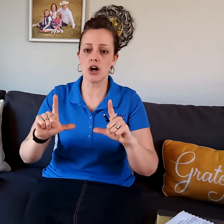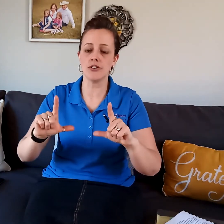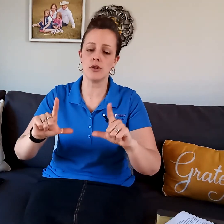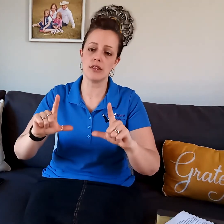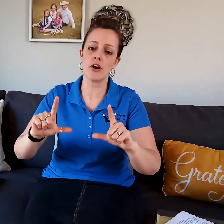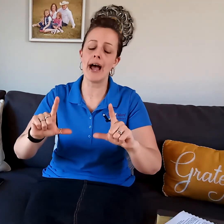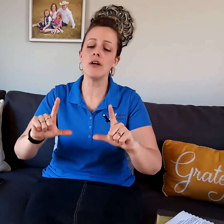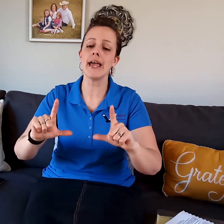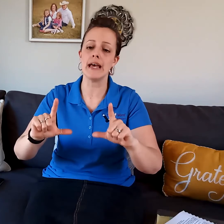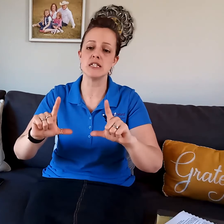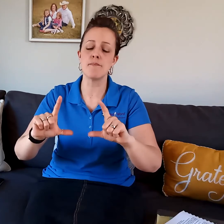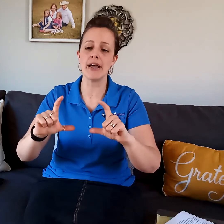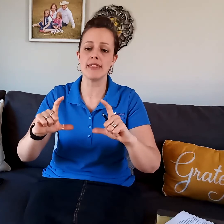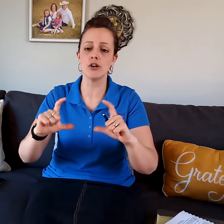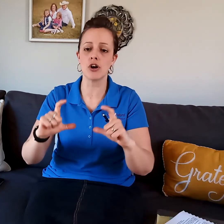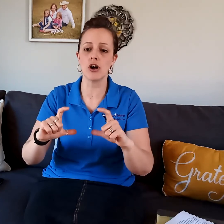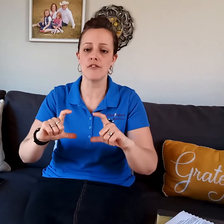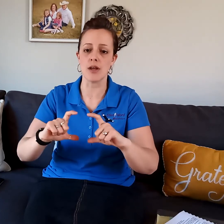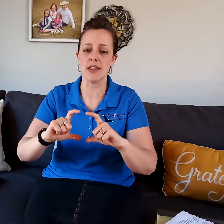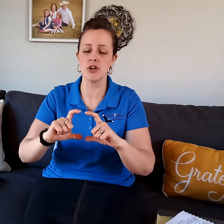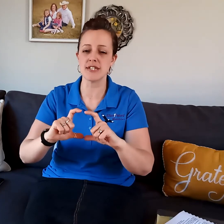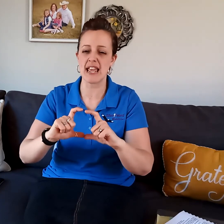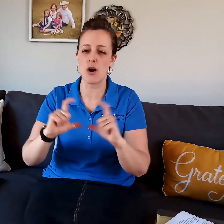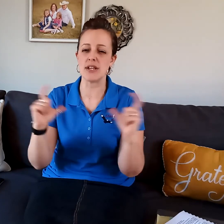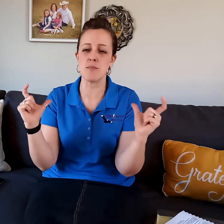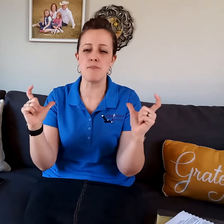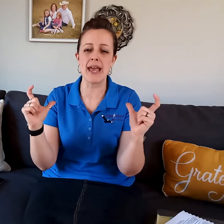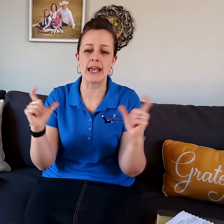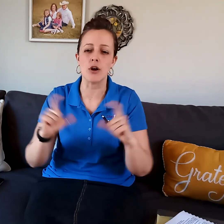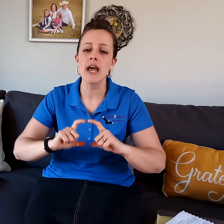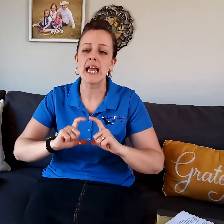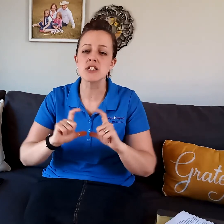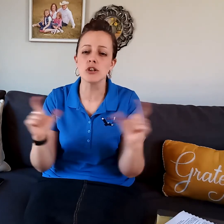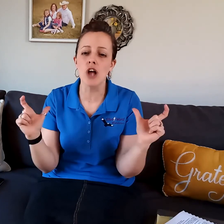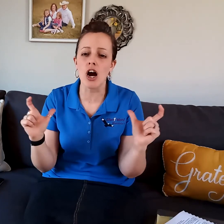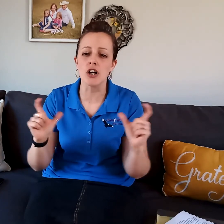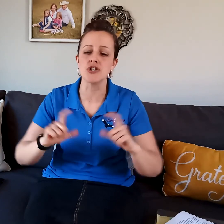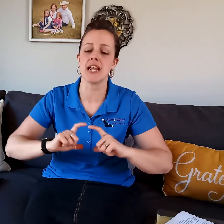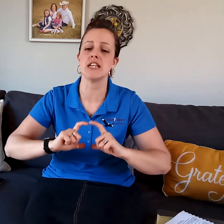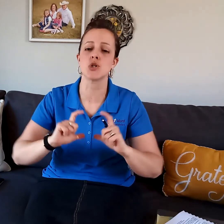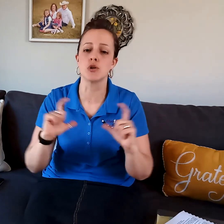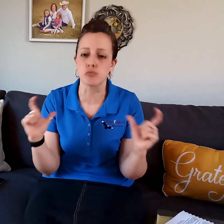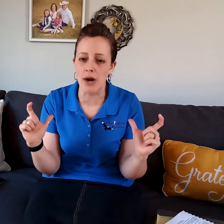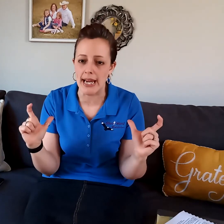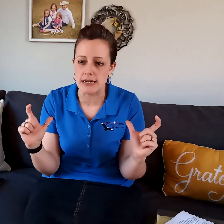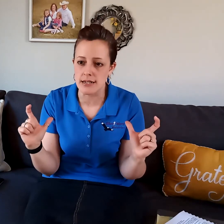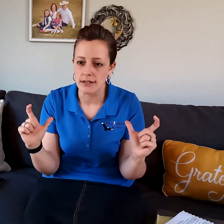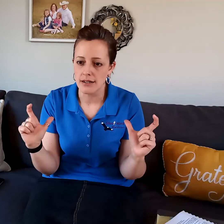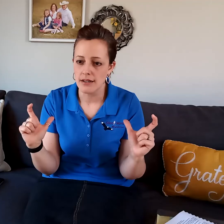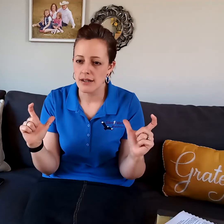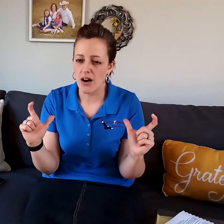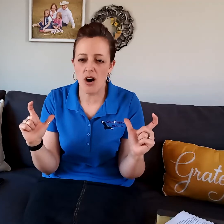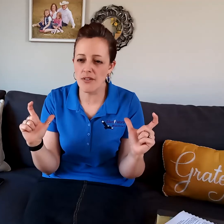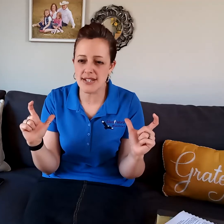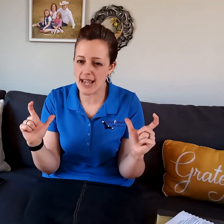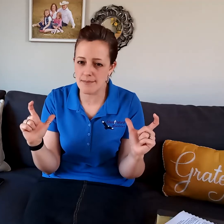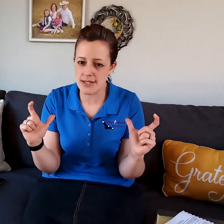called, they're L hands, but they'll curve them and they'll say, oh, it's big, it's large, it's great. All the same